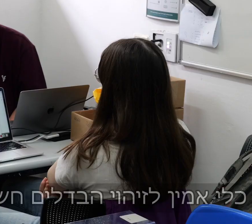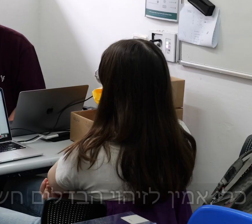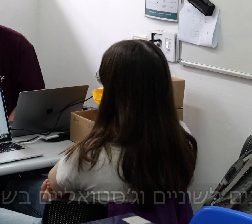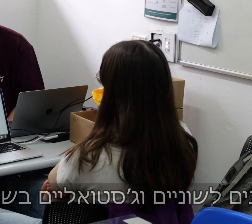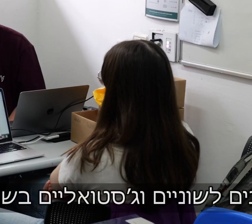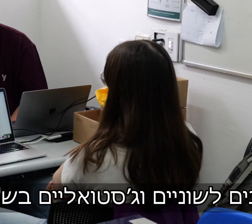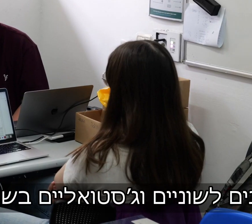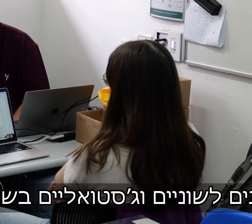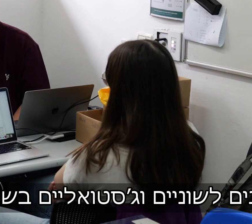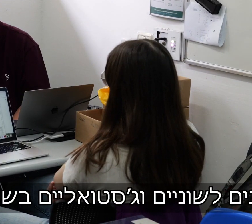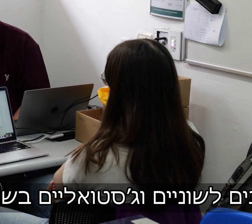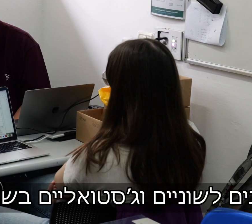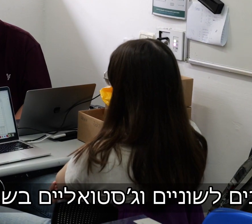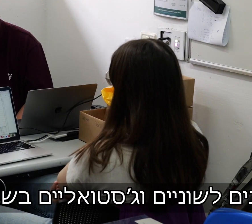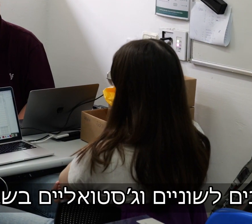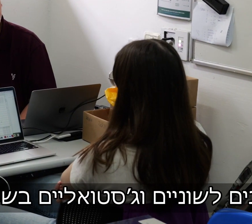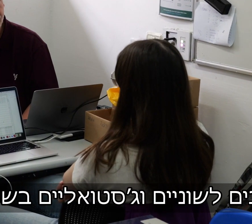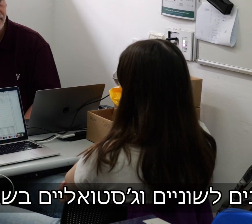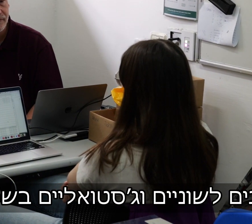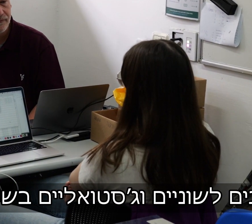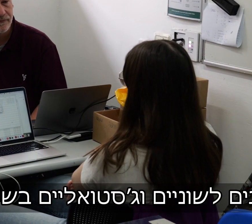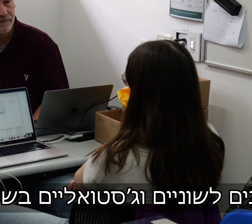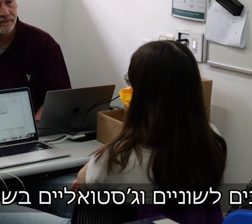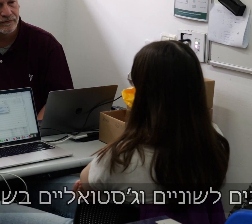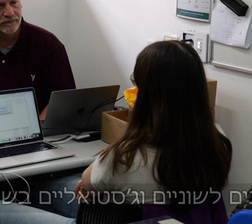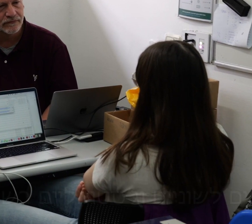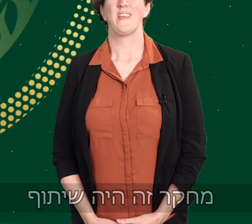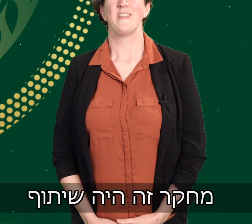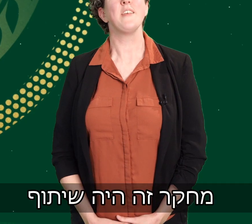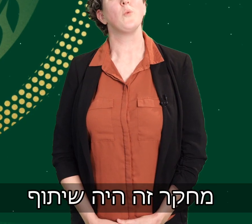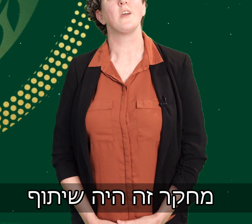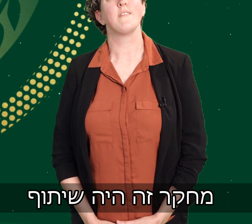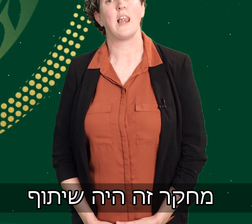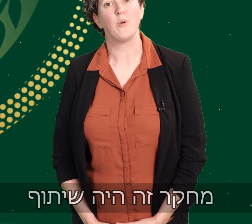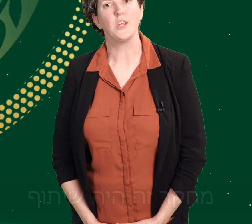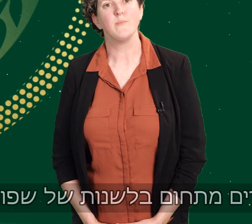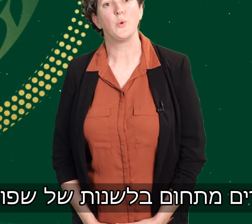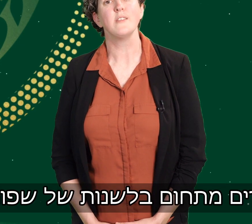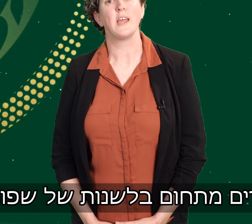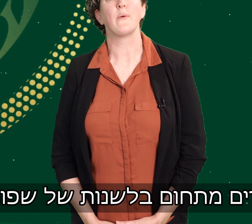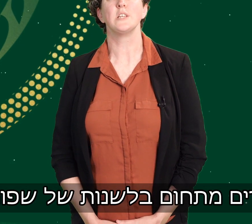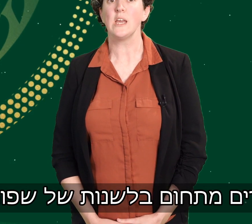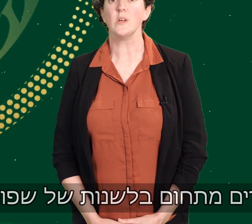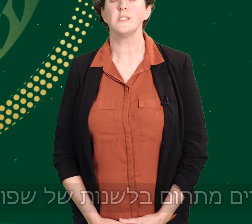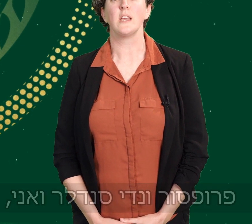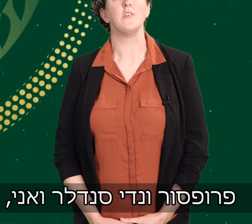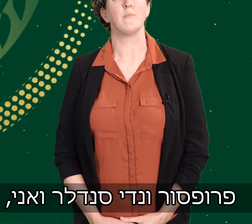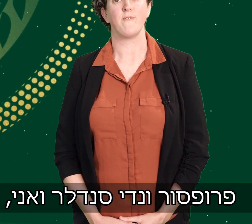differences between linguistic and gestural properties in sign language. This work is a collaboration between sign language linguists, including Professor